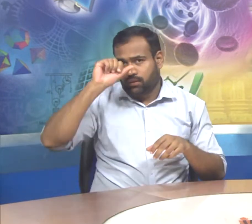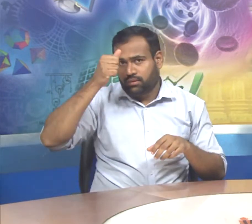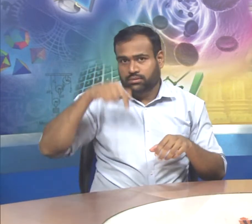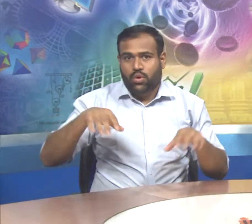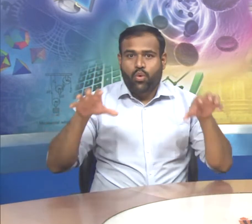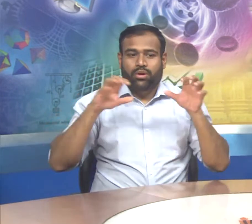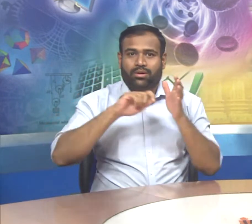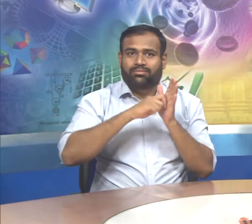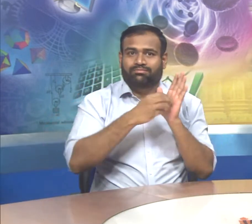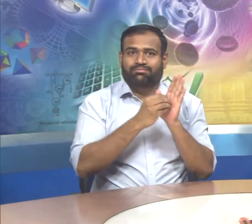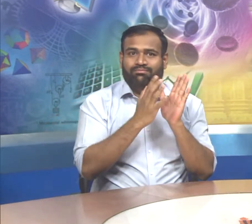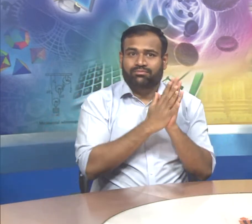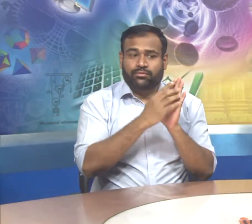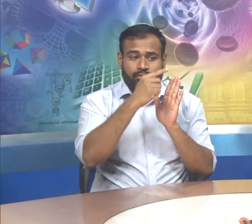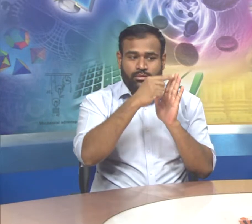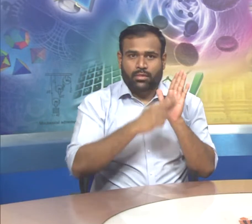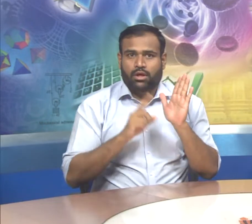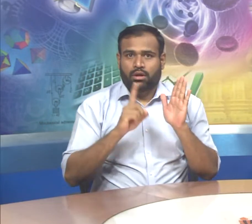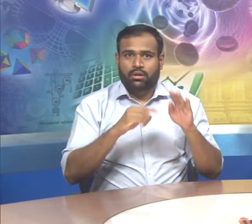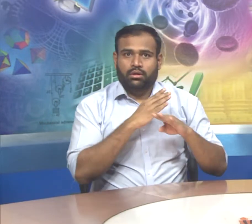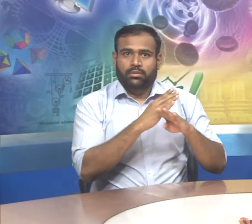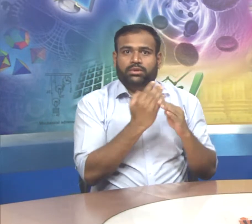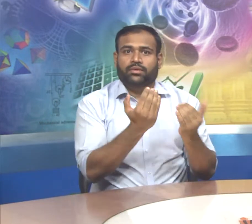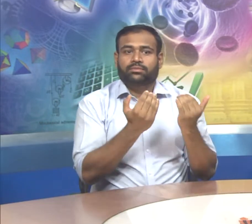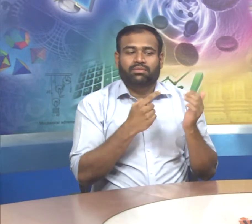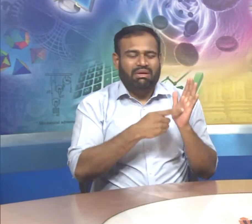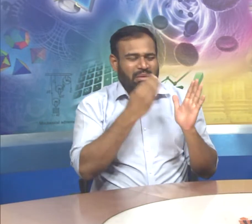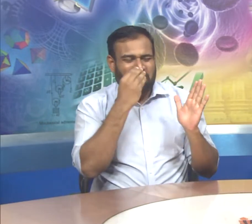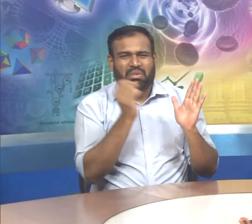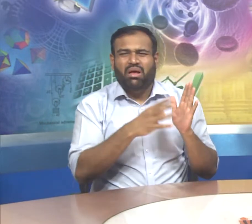Guardian of the Constitution.